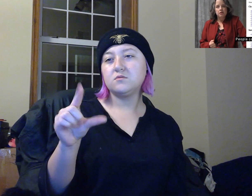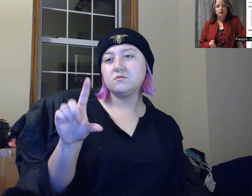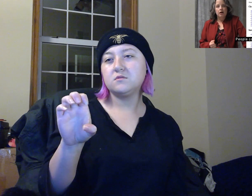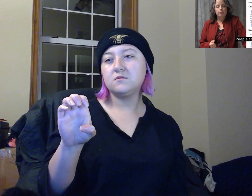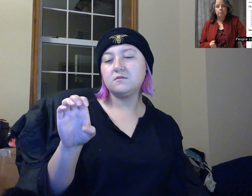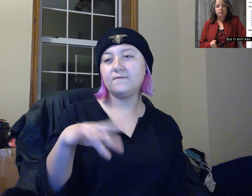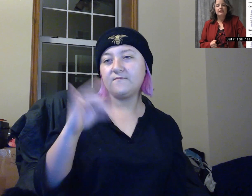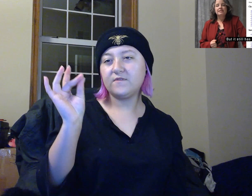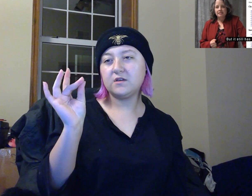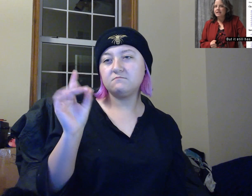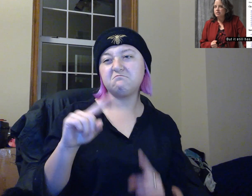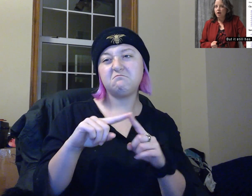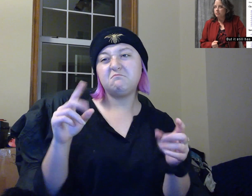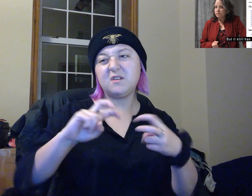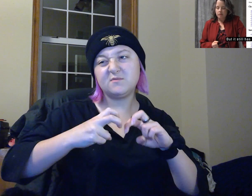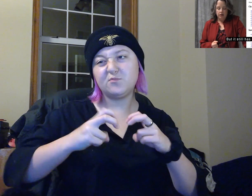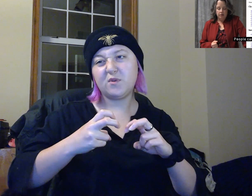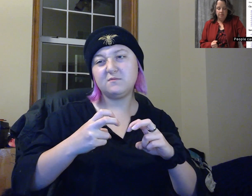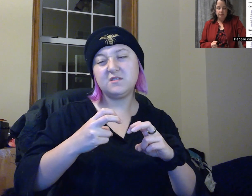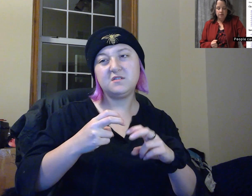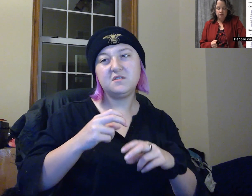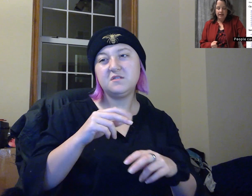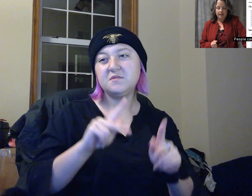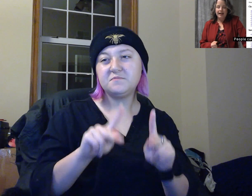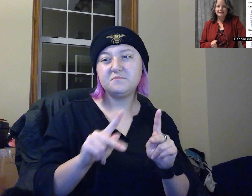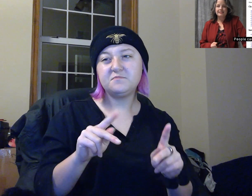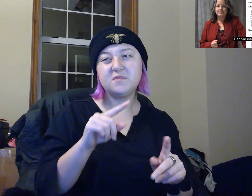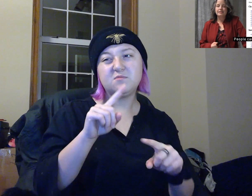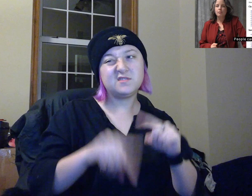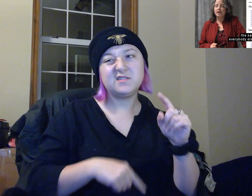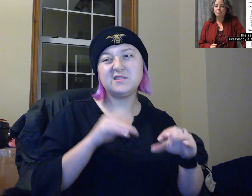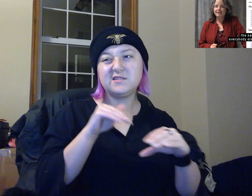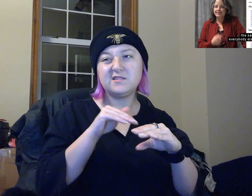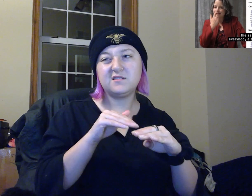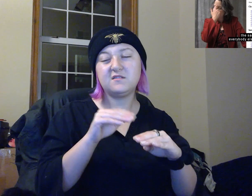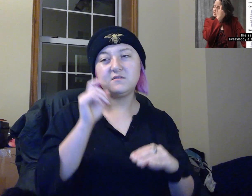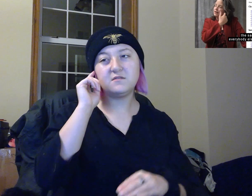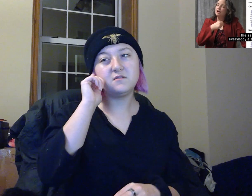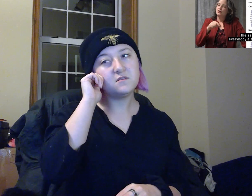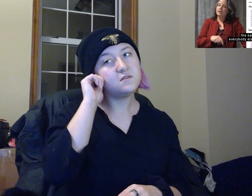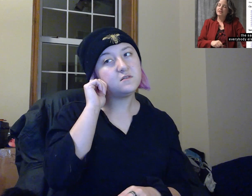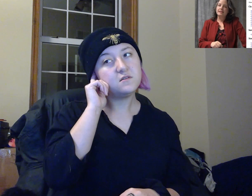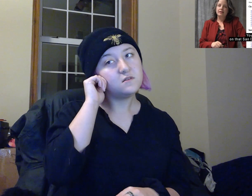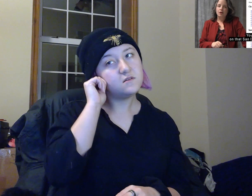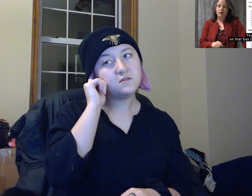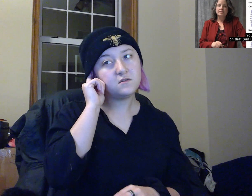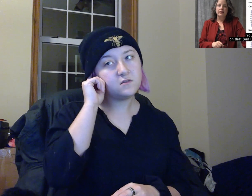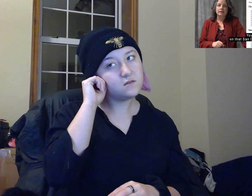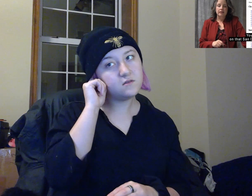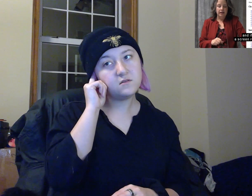it. But it still has some problems. People can't access it the same way everybody else accesses. You get on that San